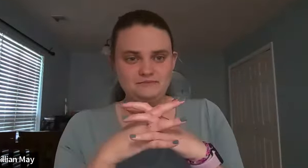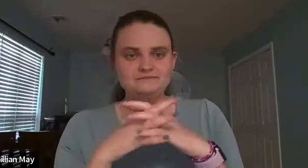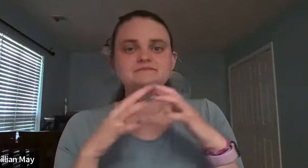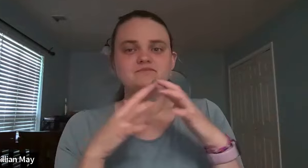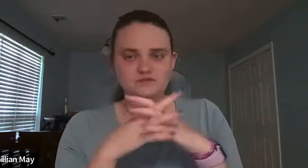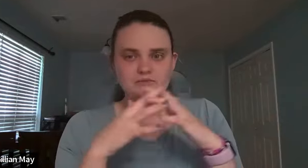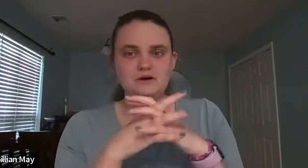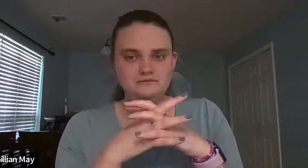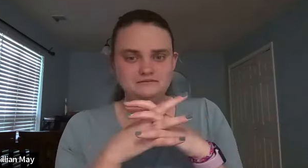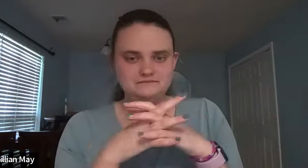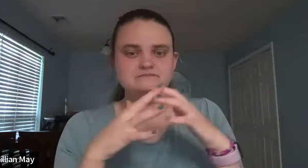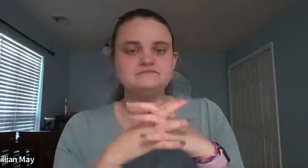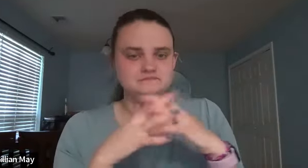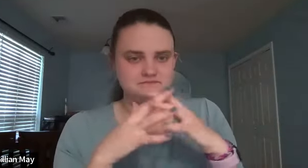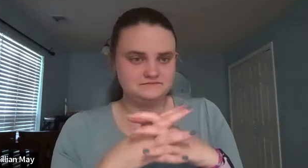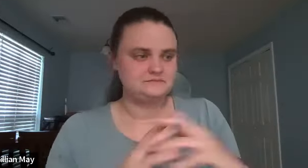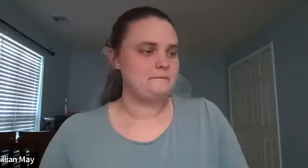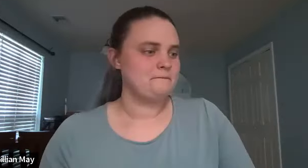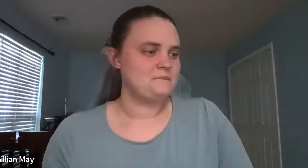football, football. Mm-hmm.